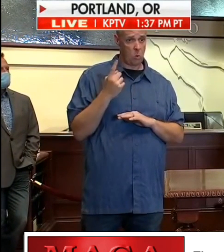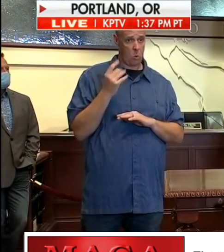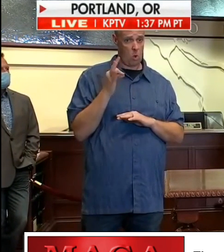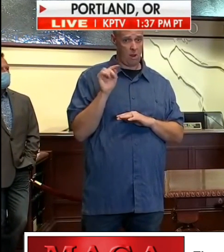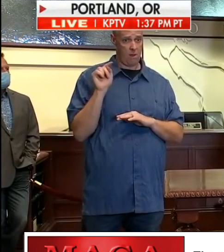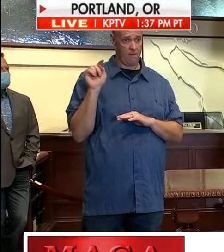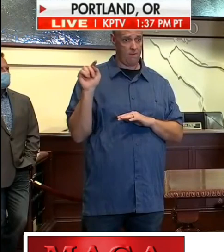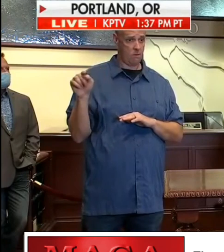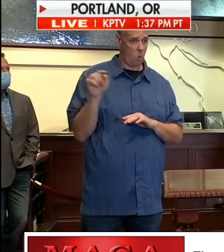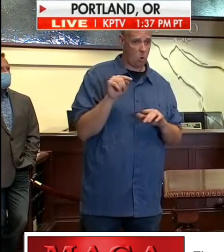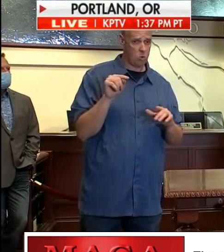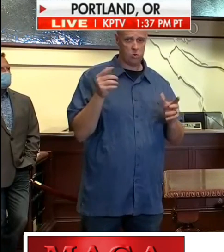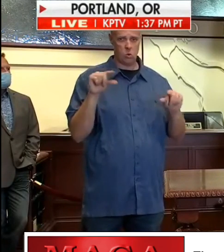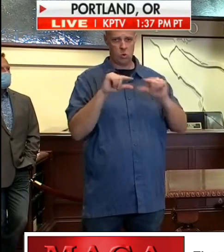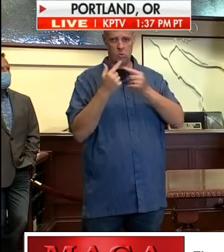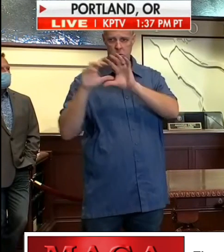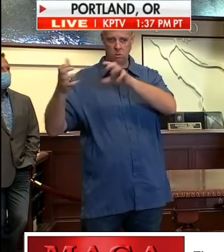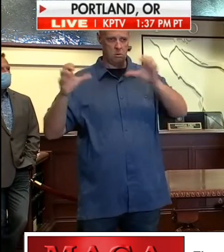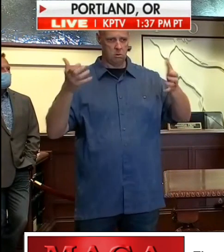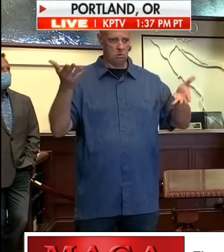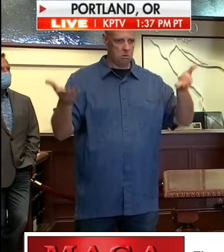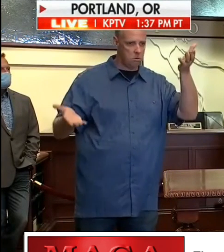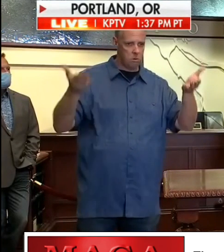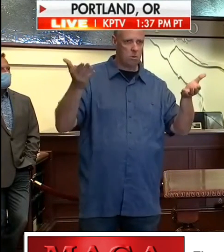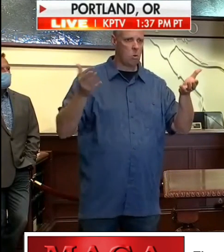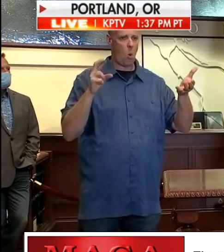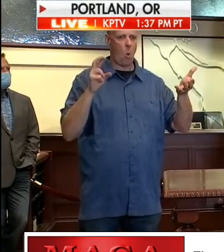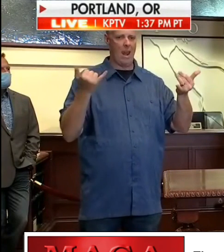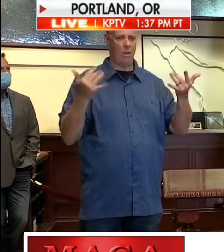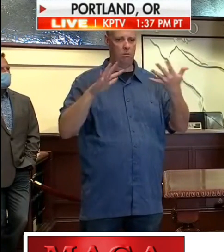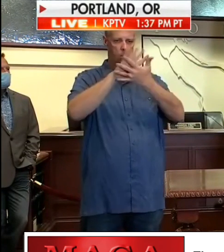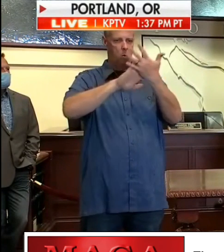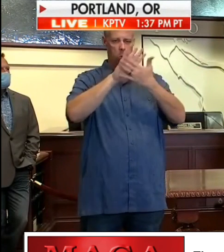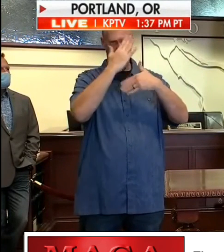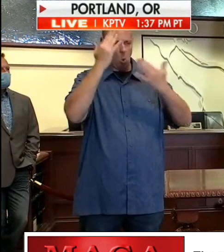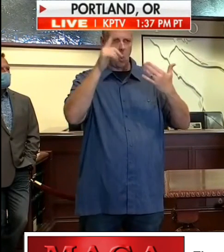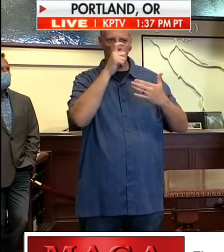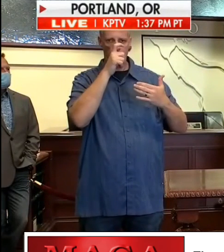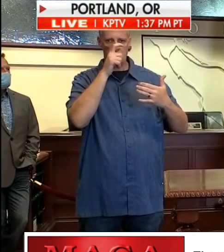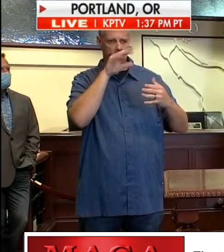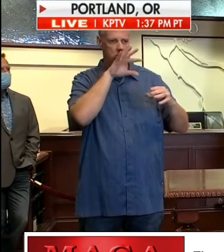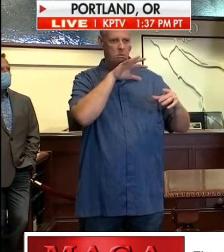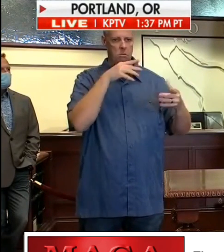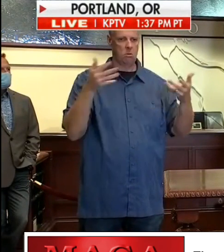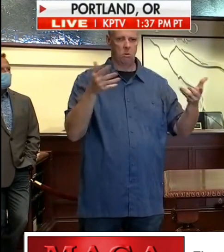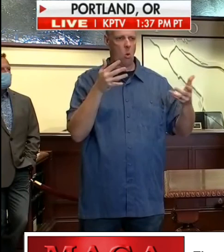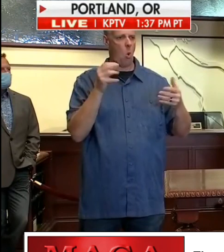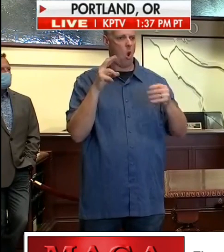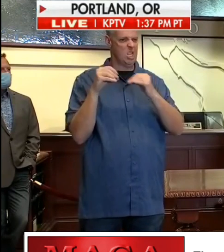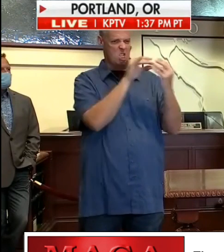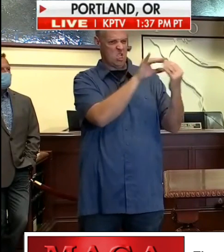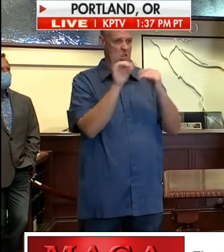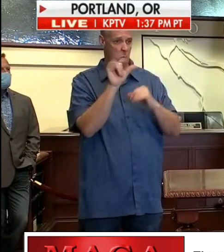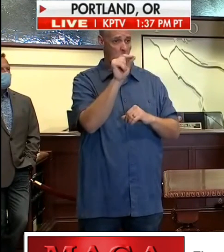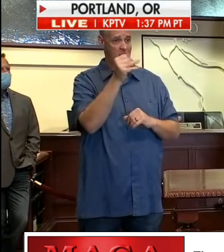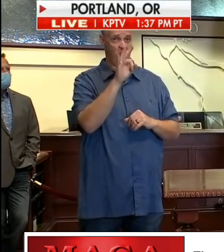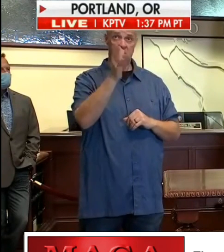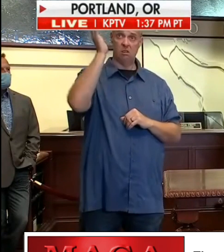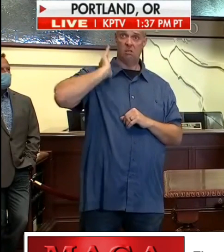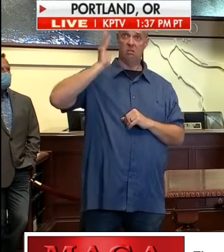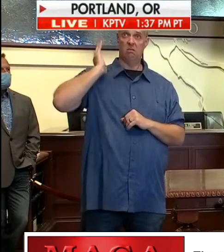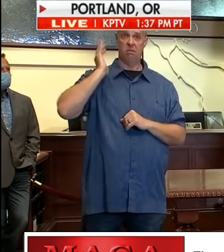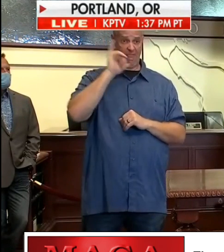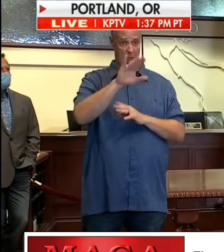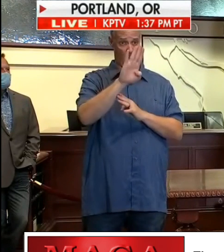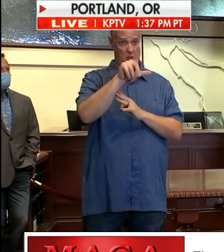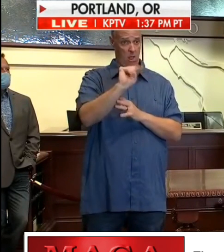those and not the other, or has the Venn diagram gotten such that they're blurred? Was that a brawl in the park like we saw in 2019? Was that a